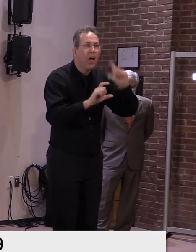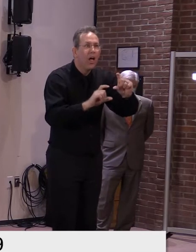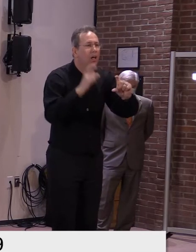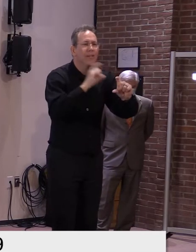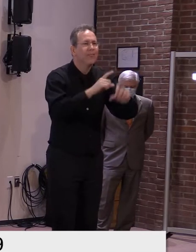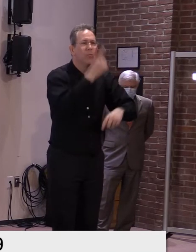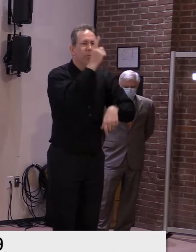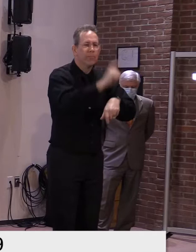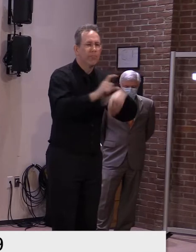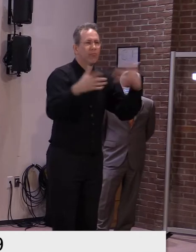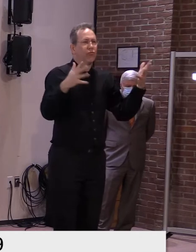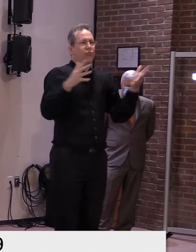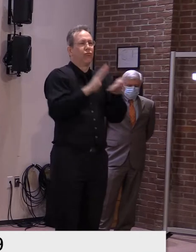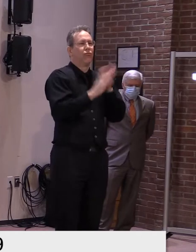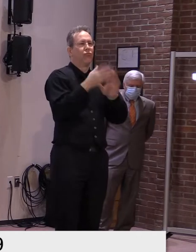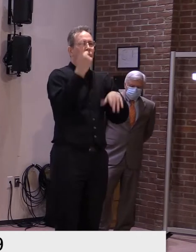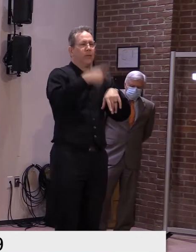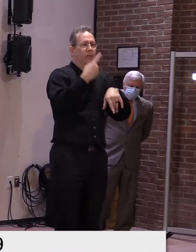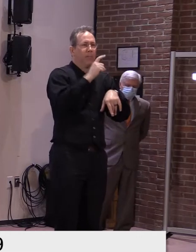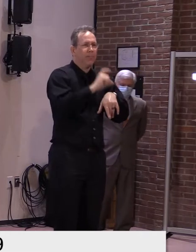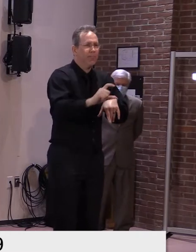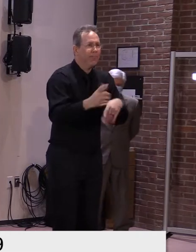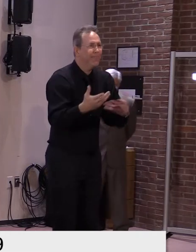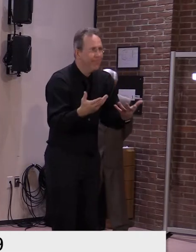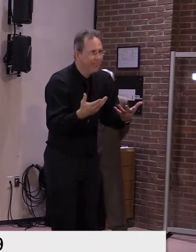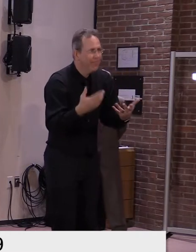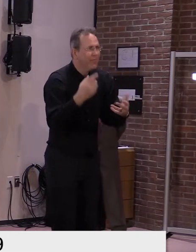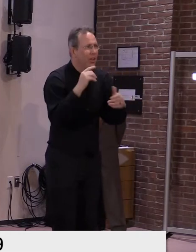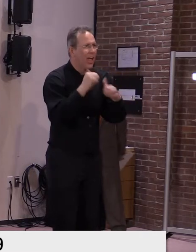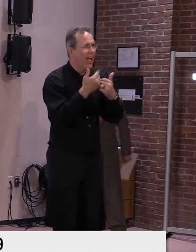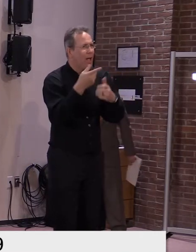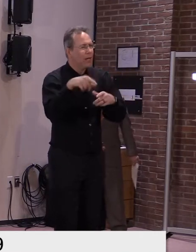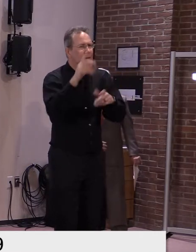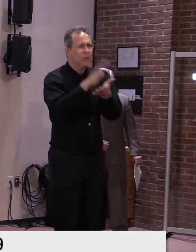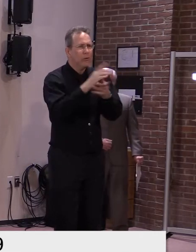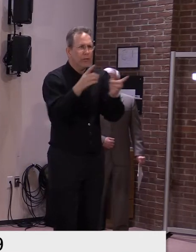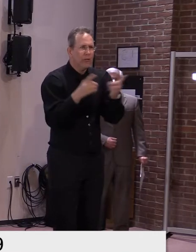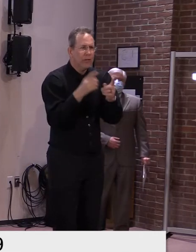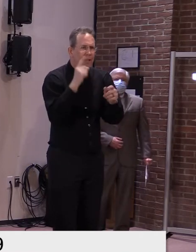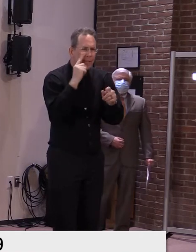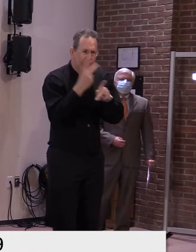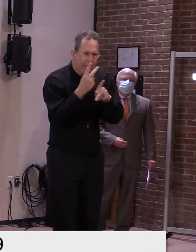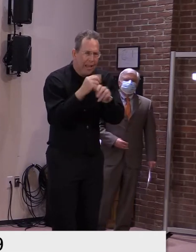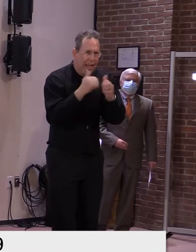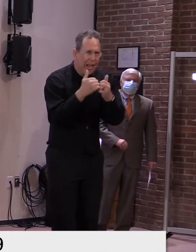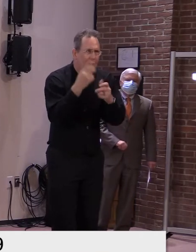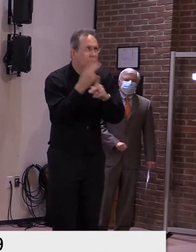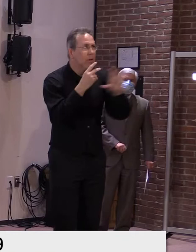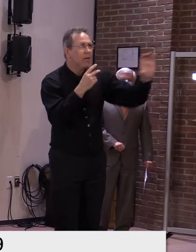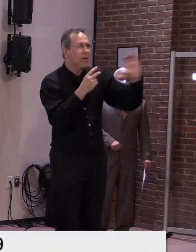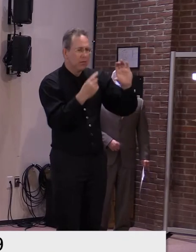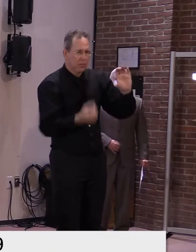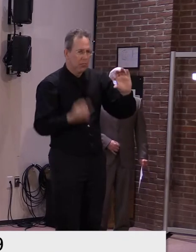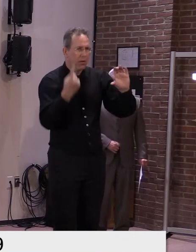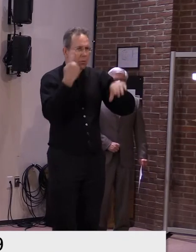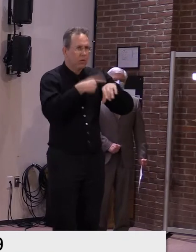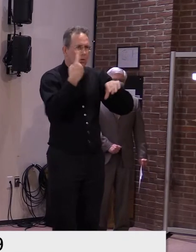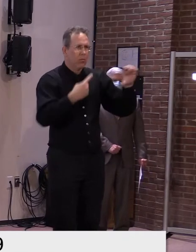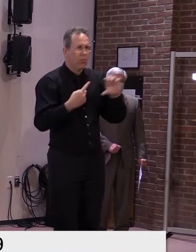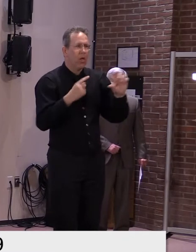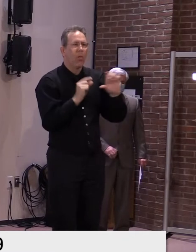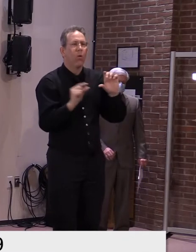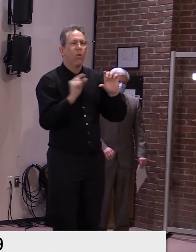with federal funding programs is that they eventually go away. So we do need to prepare for that eventuality now and try to use the funds